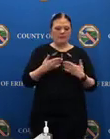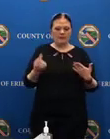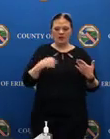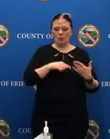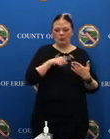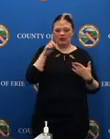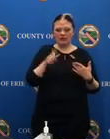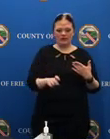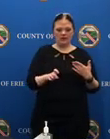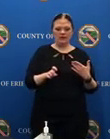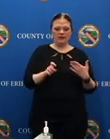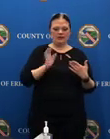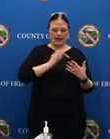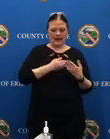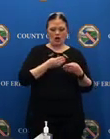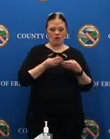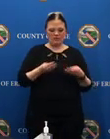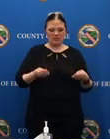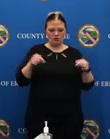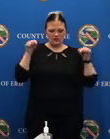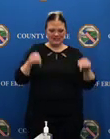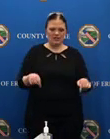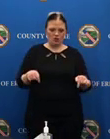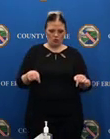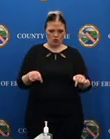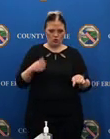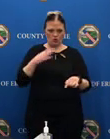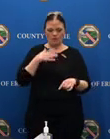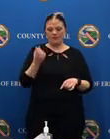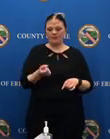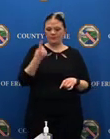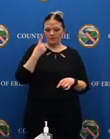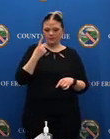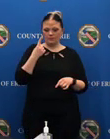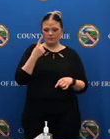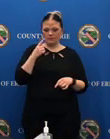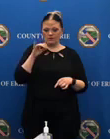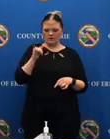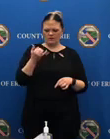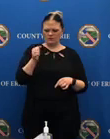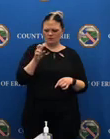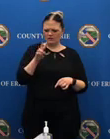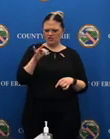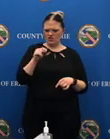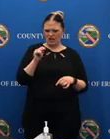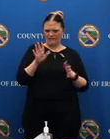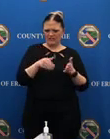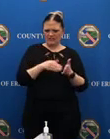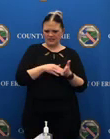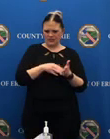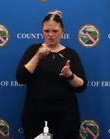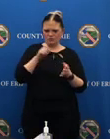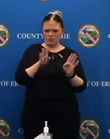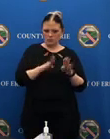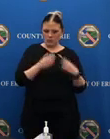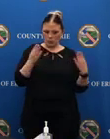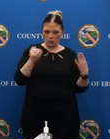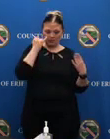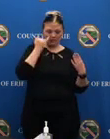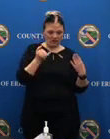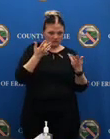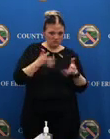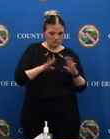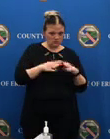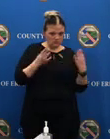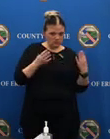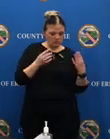our materials for here. My understanding is the Javits Center, which was to be opened, is if it has opened,